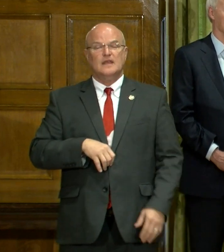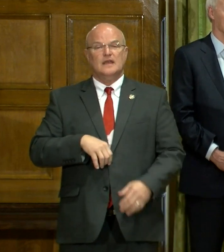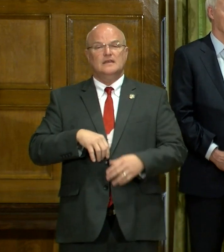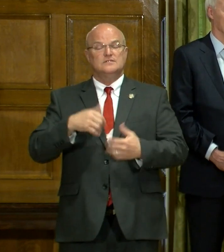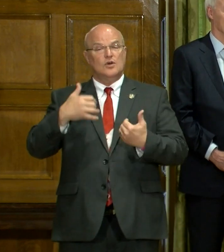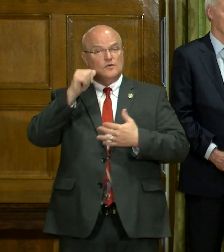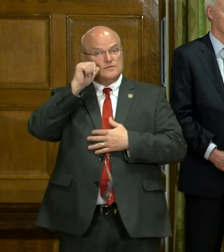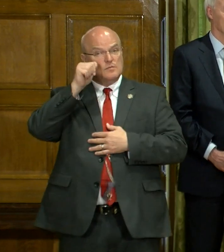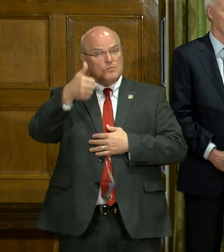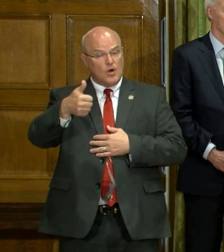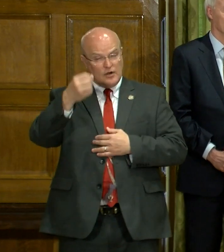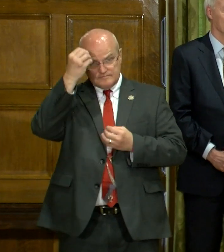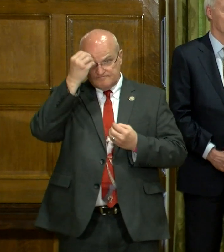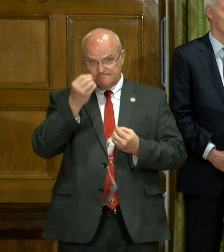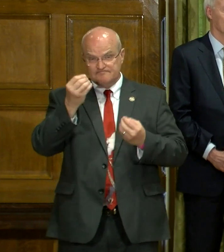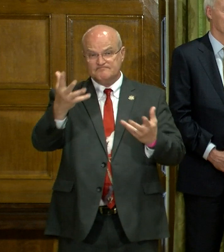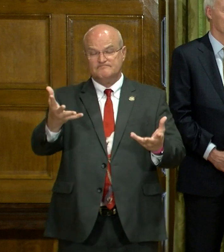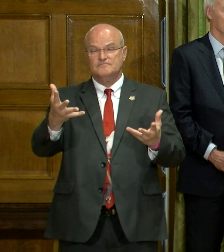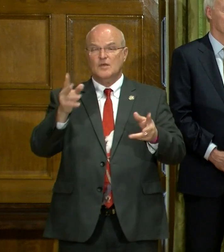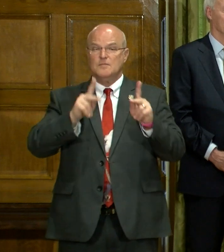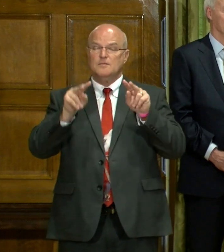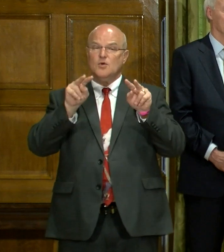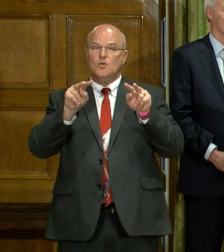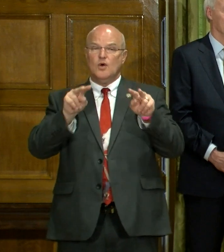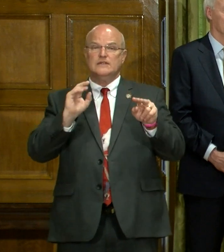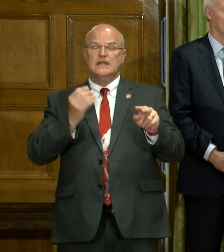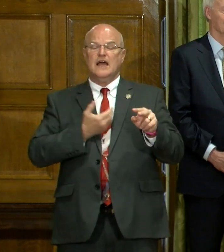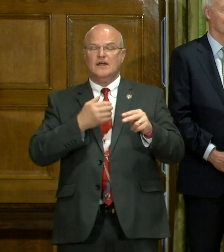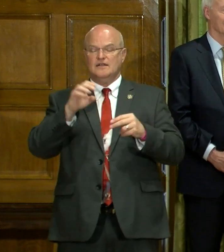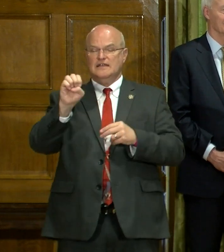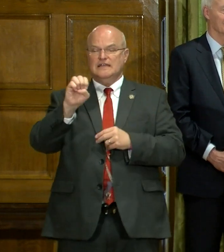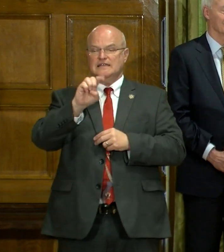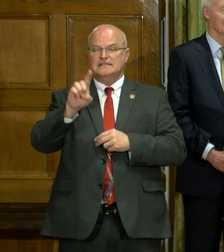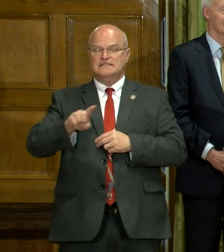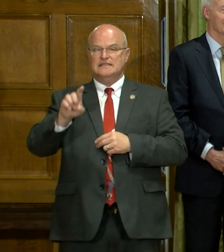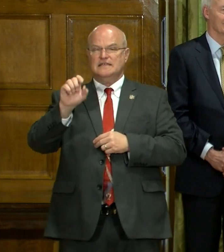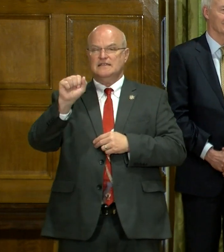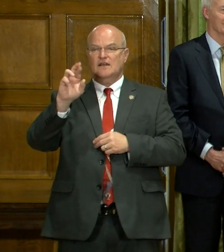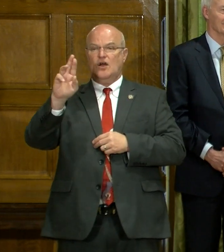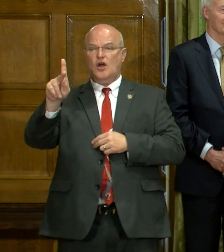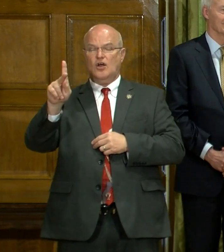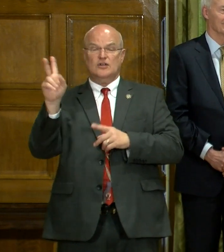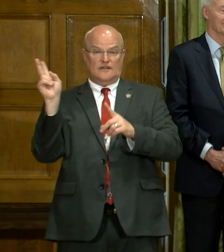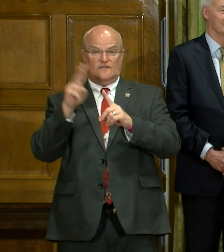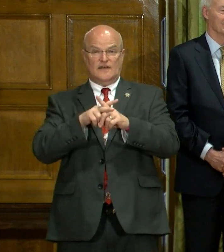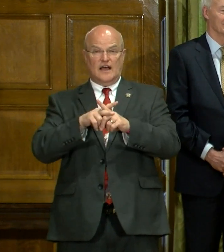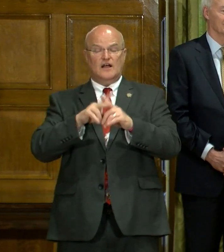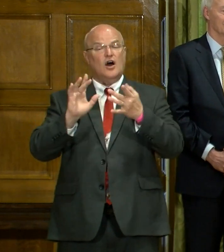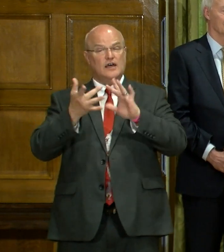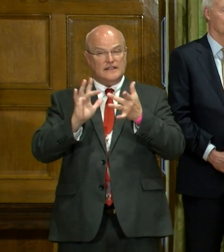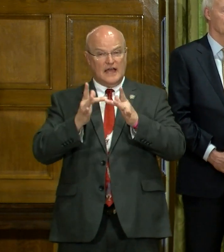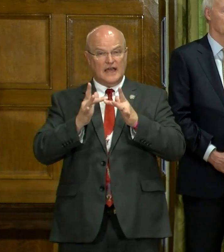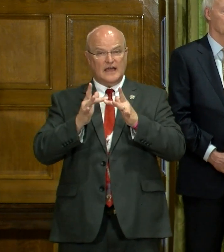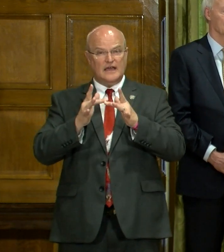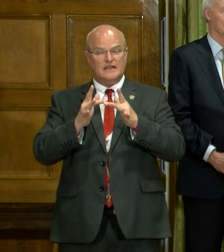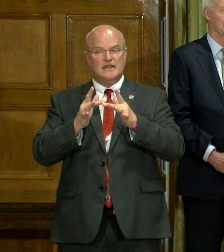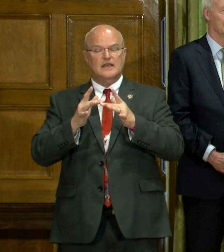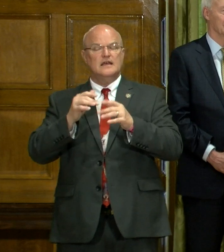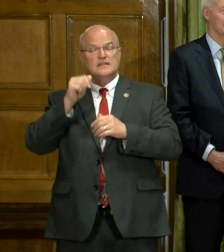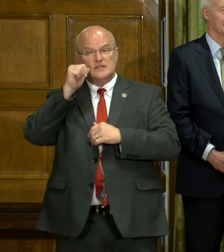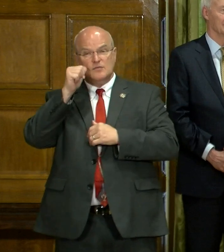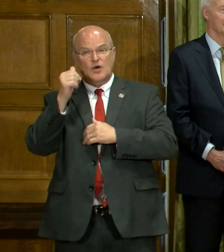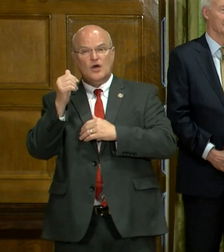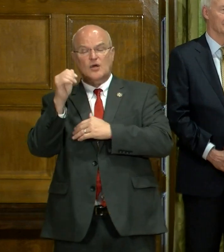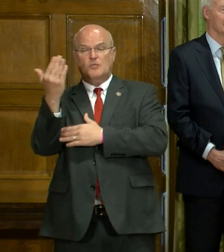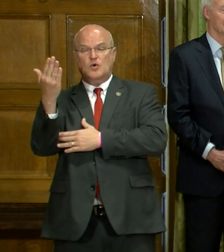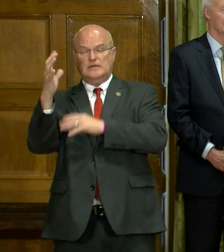update for tomorrow, just to for everyone who is watching, our EasyArc site is where you go to file online. We are taking that down from 6